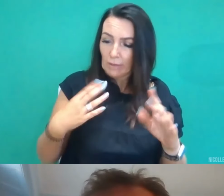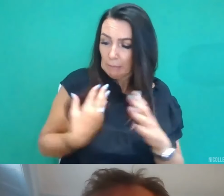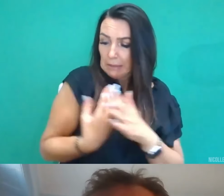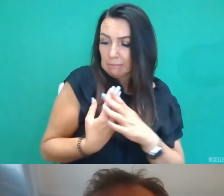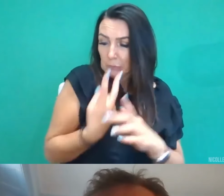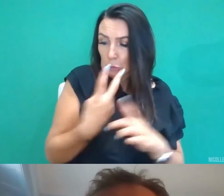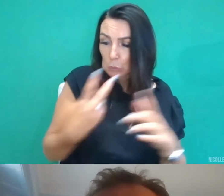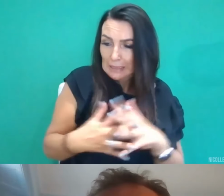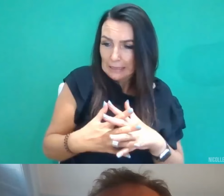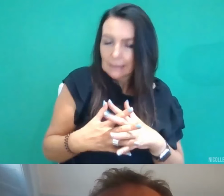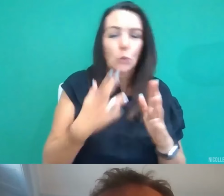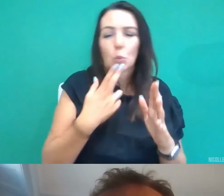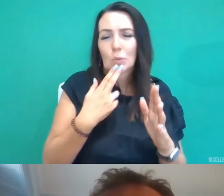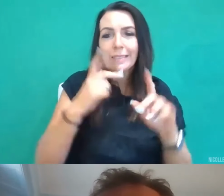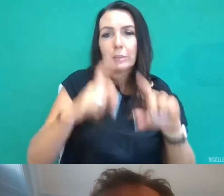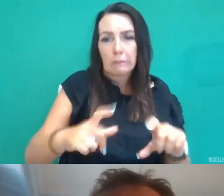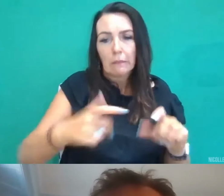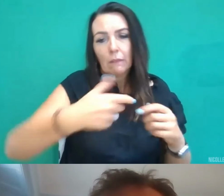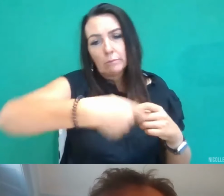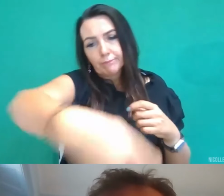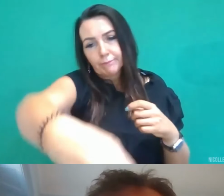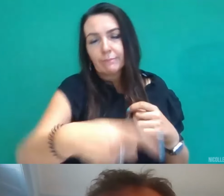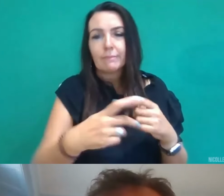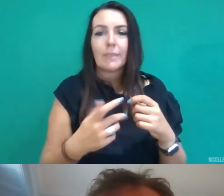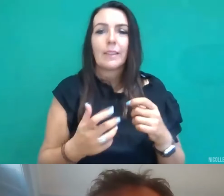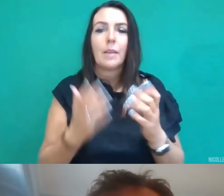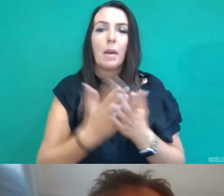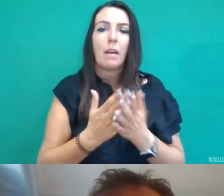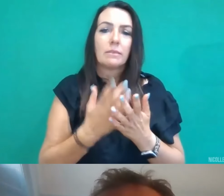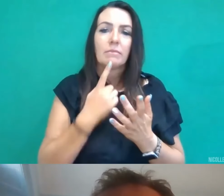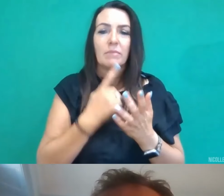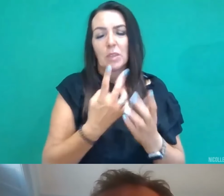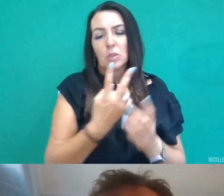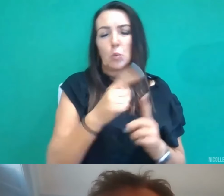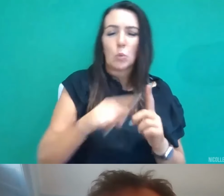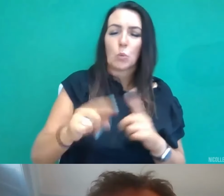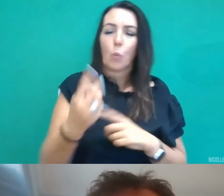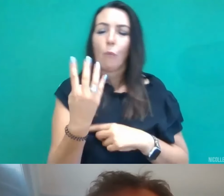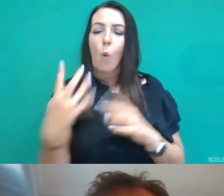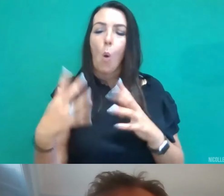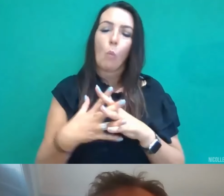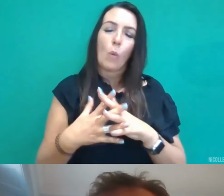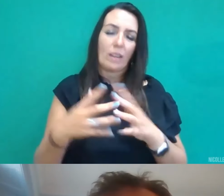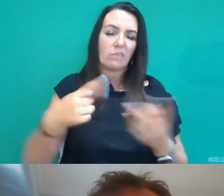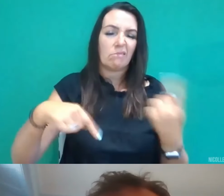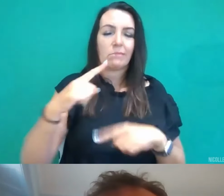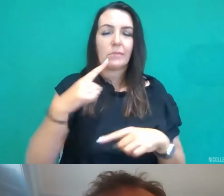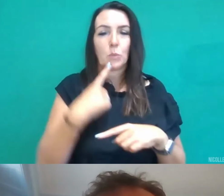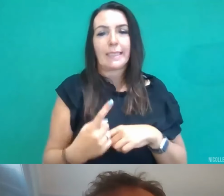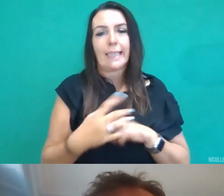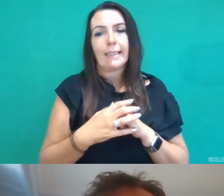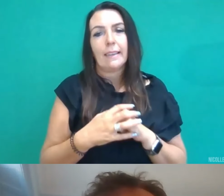been finding between 2 and 4 weeks. If people have